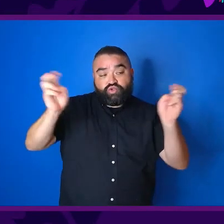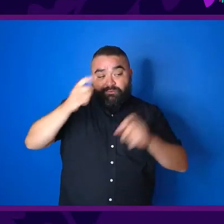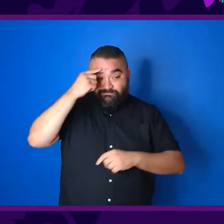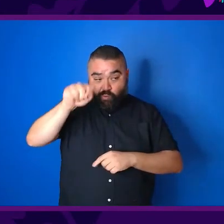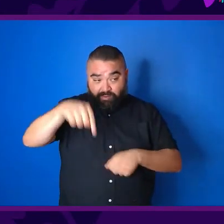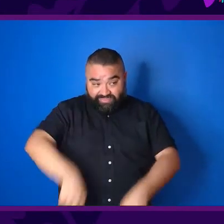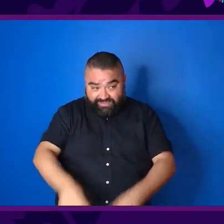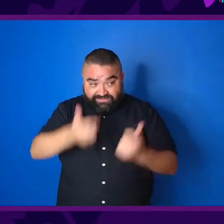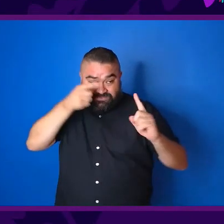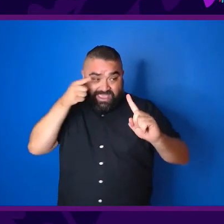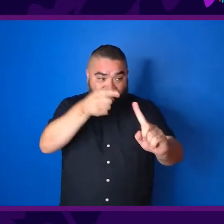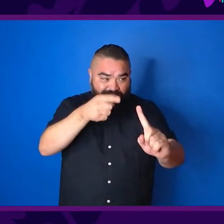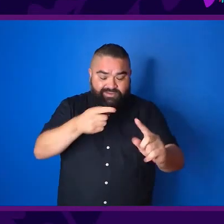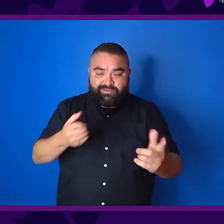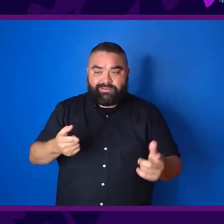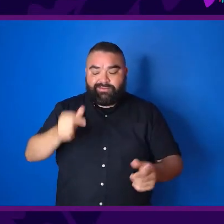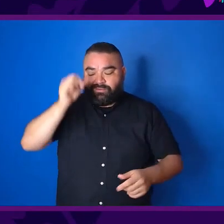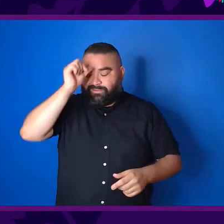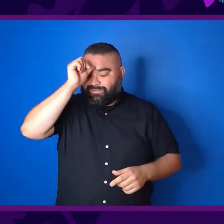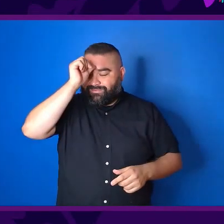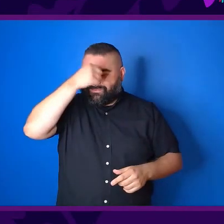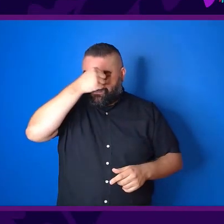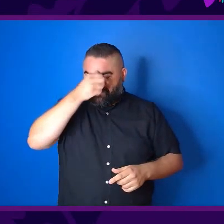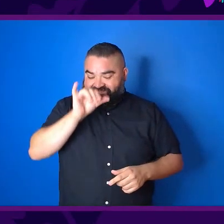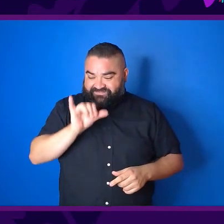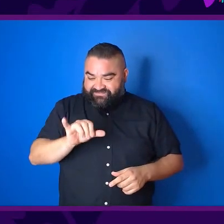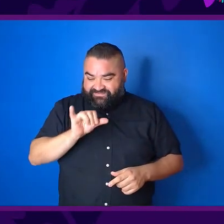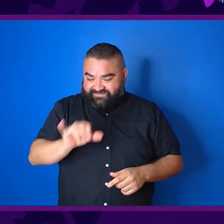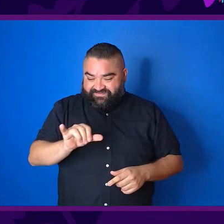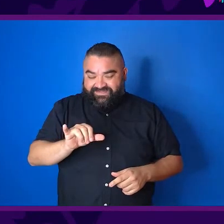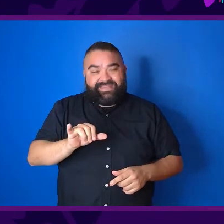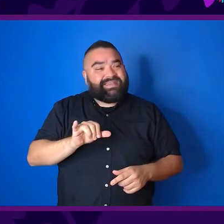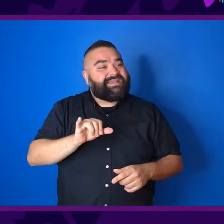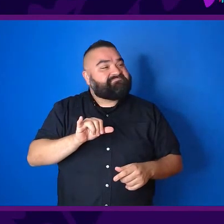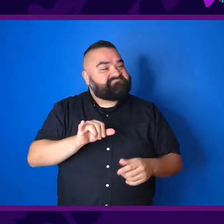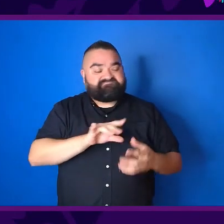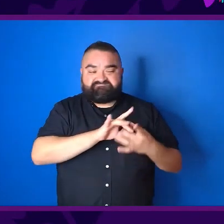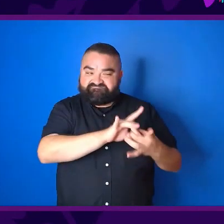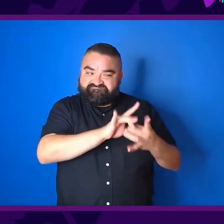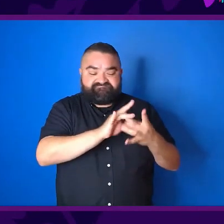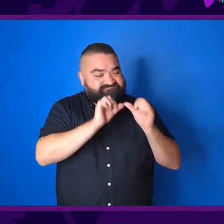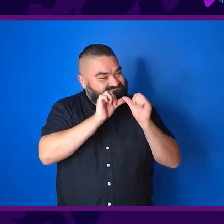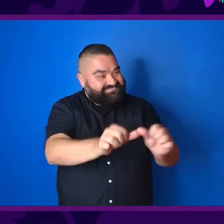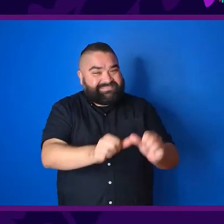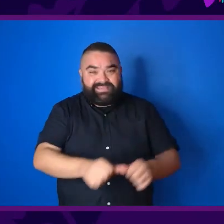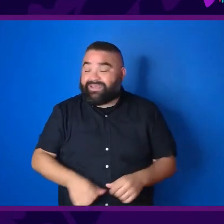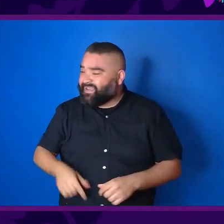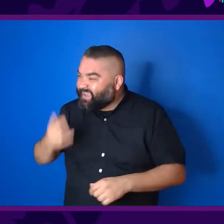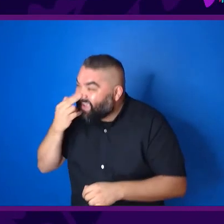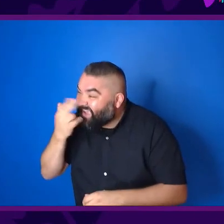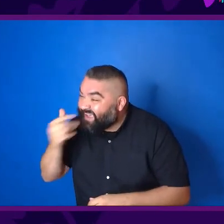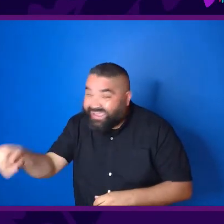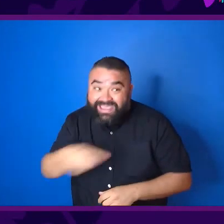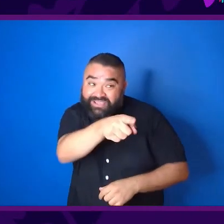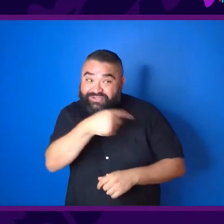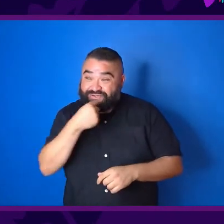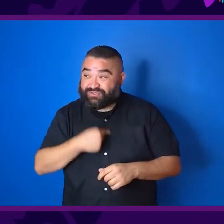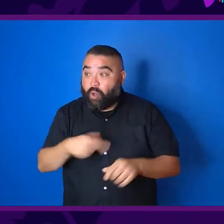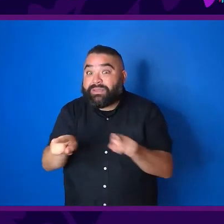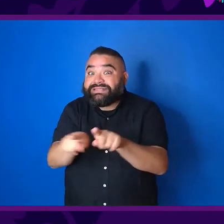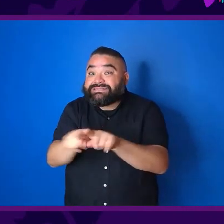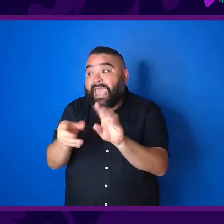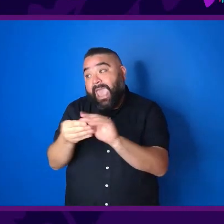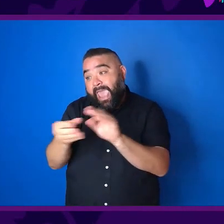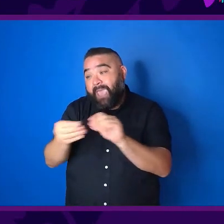I never forgot that. And I never disconnected with her. What's funny is that she told me almost the same thing. At some point, she was